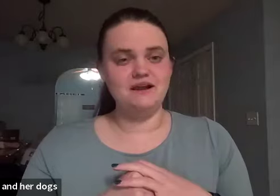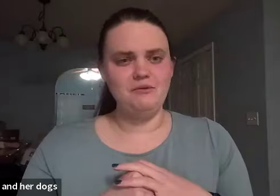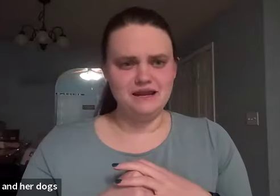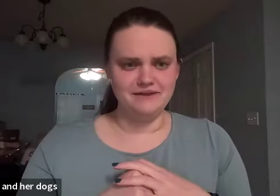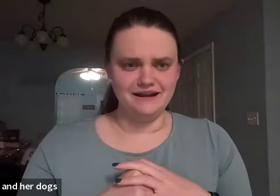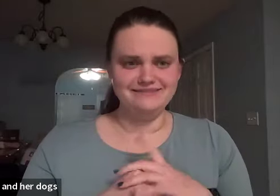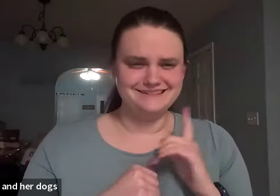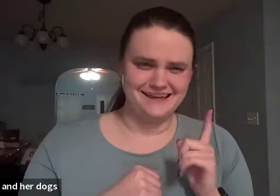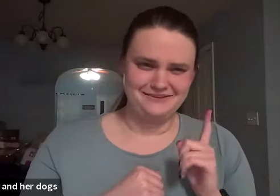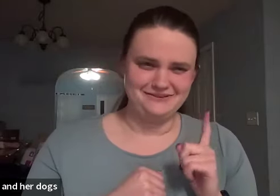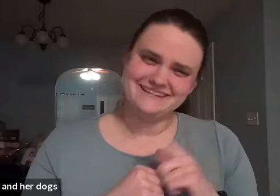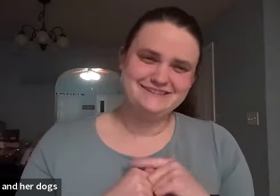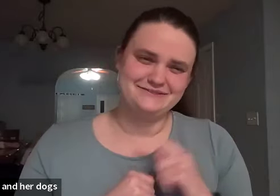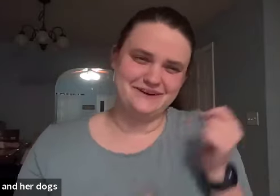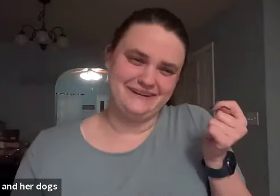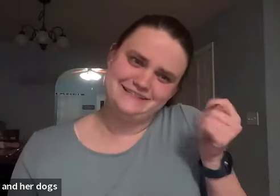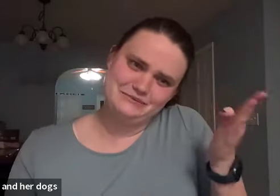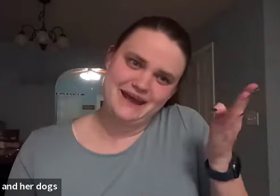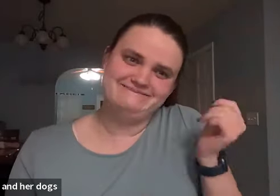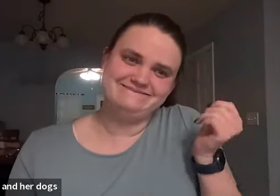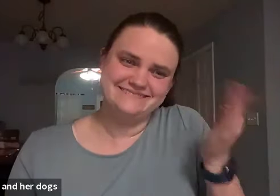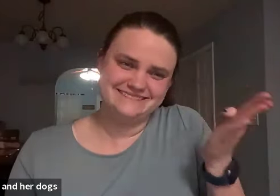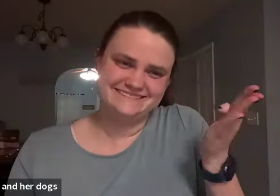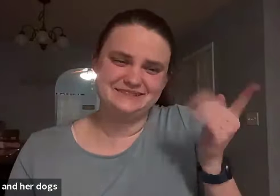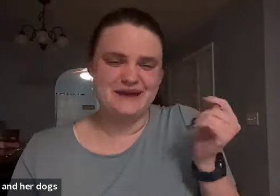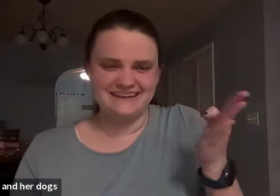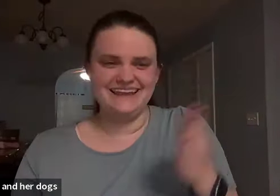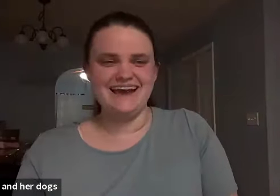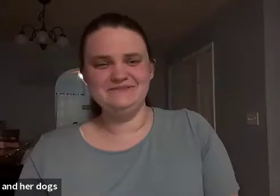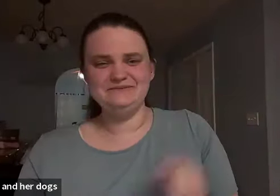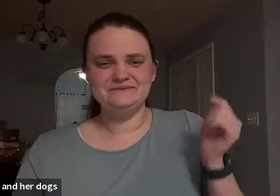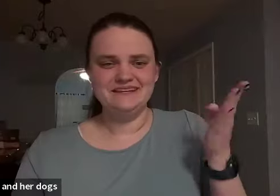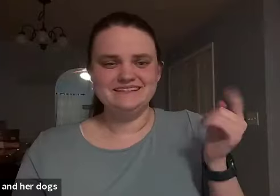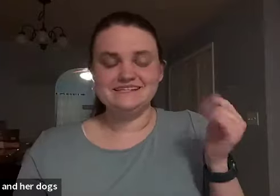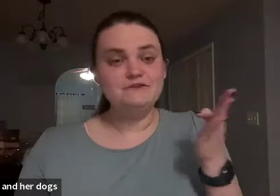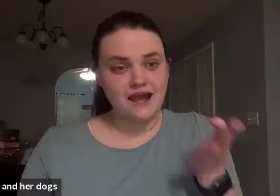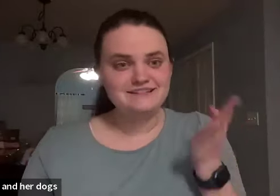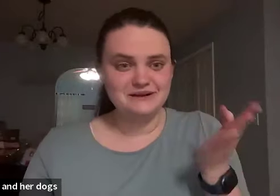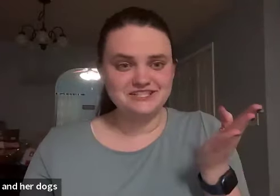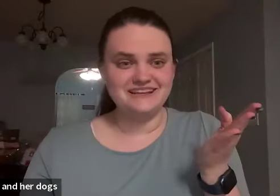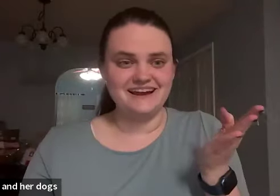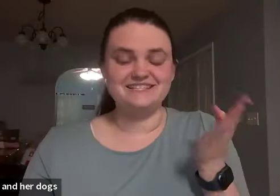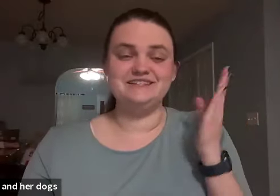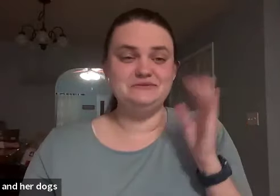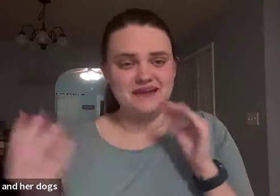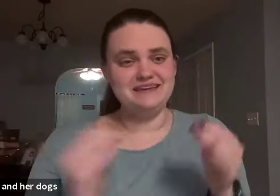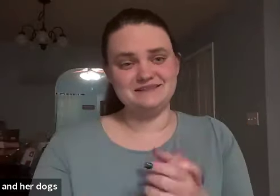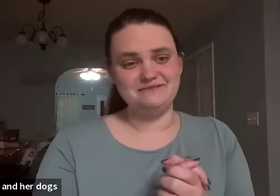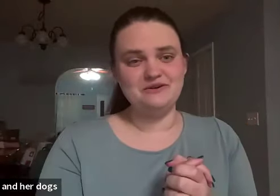like, oh, wait a minute, there's another one. This one's a fun one. Too bad. Too bad. Yeah. See, if you ask question, guys, you may get some